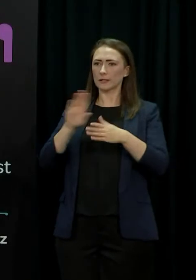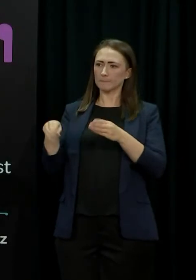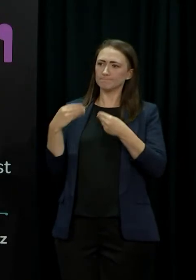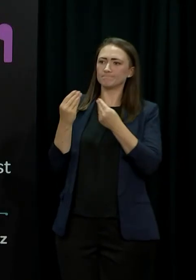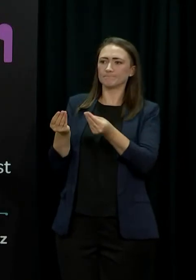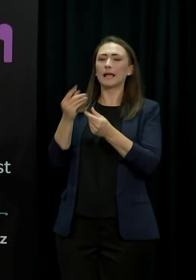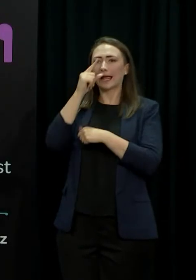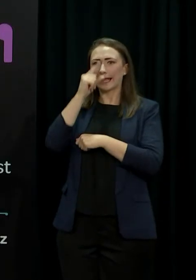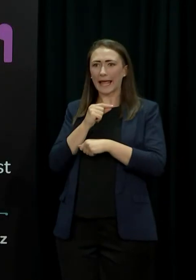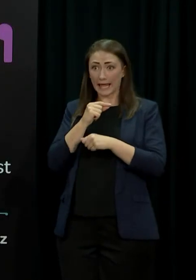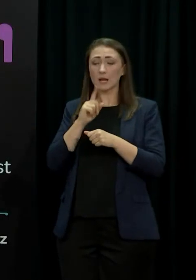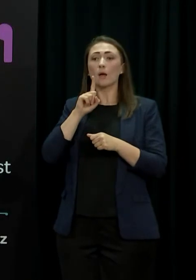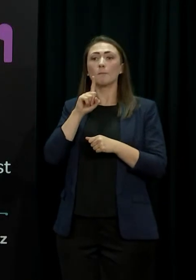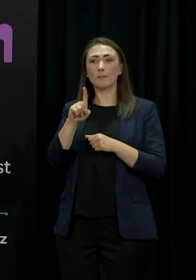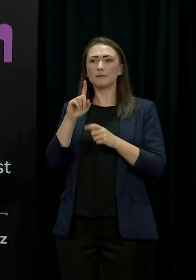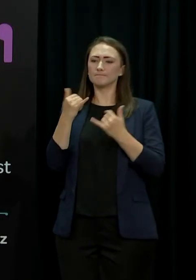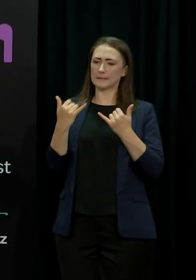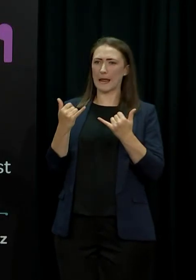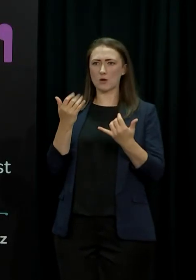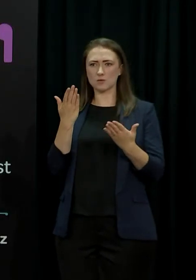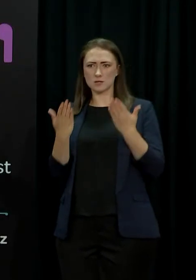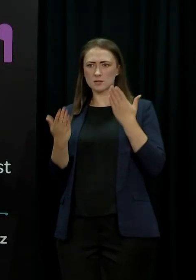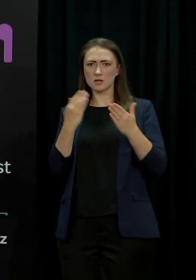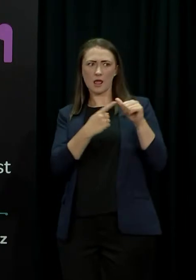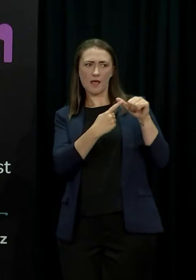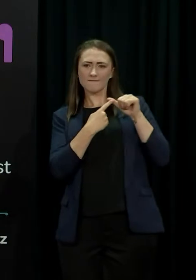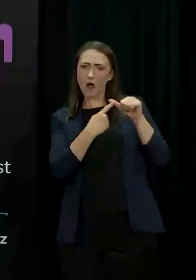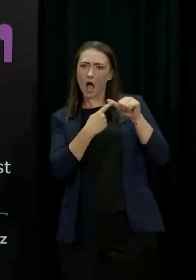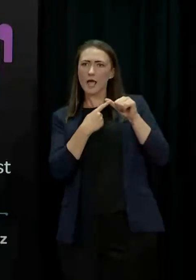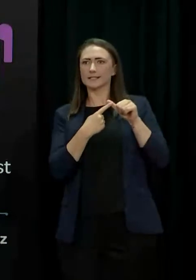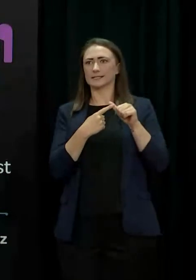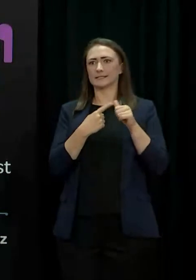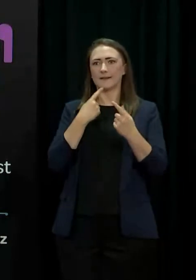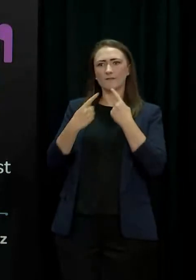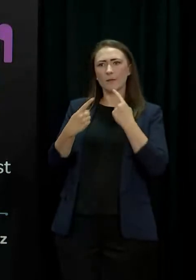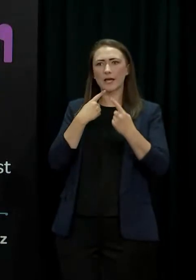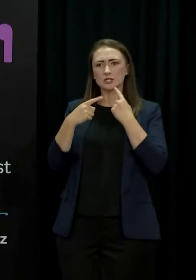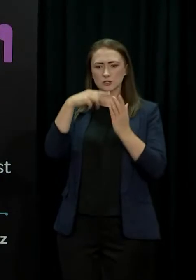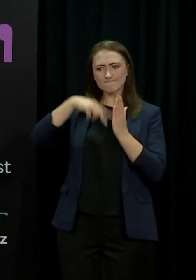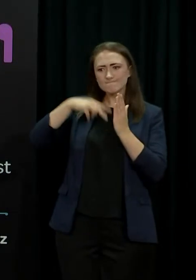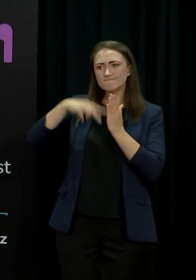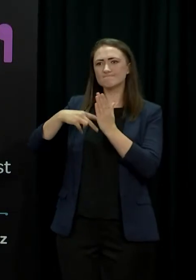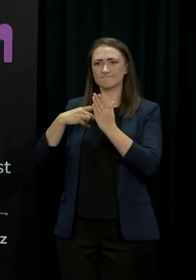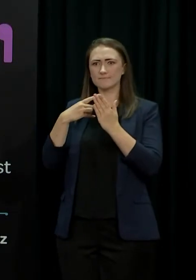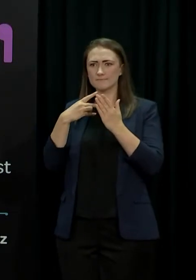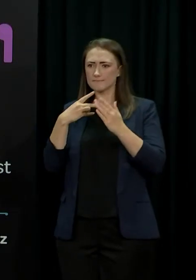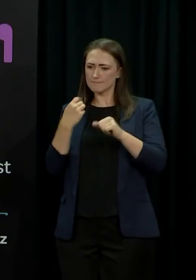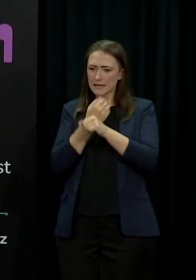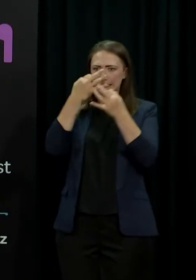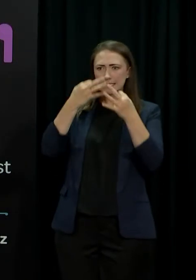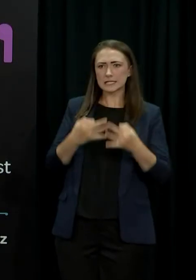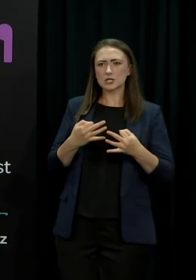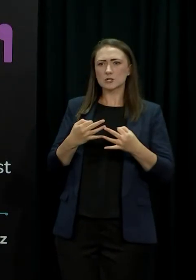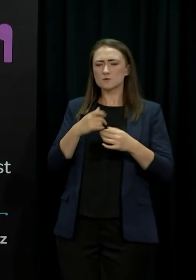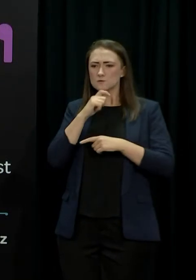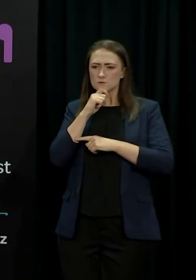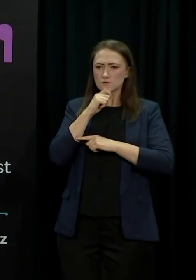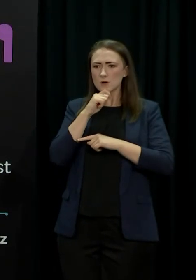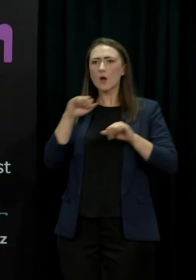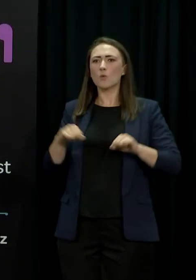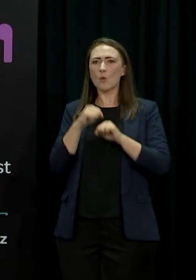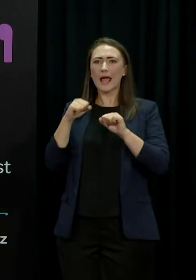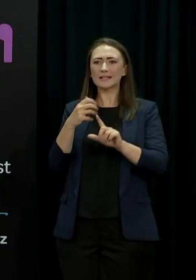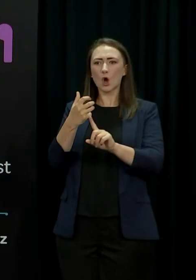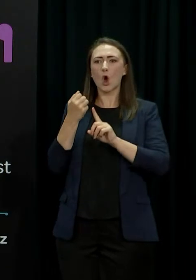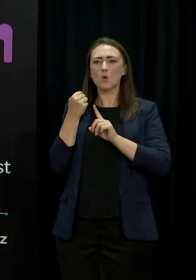weighing up all of the different factors and all of the different advice that we receive around vaccination, we made the decision not to go further with that until MedSafe